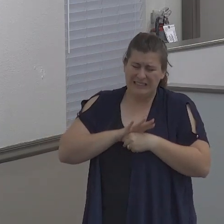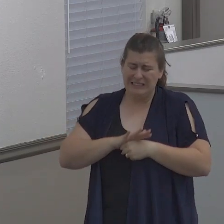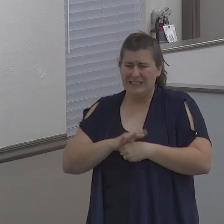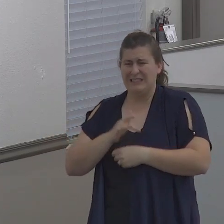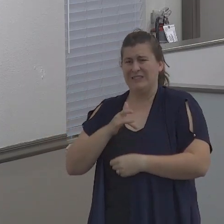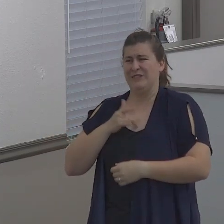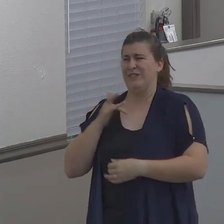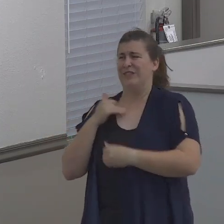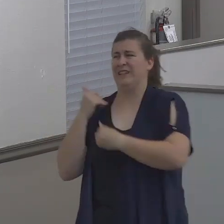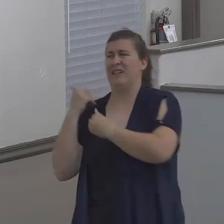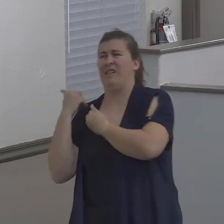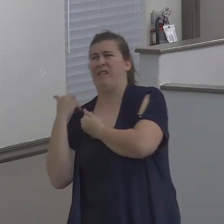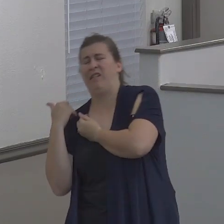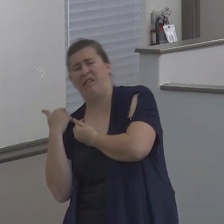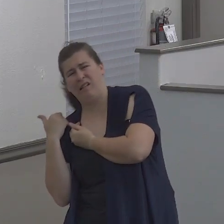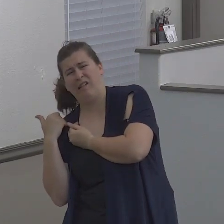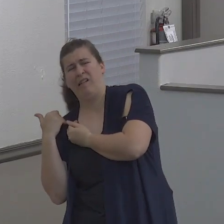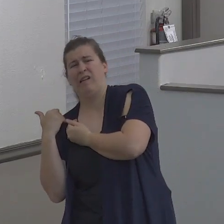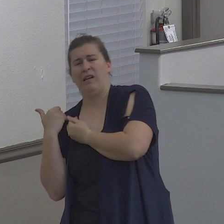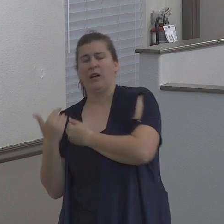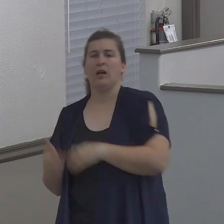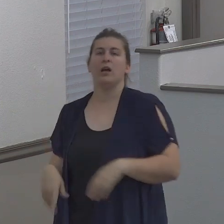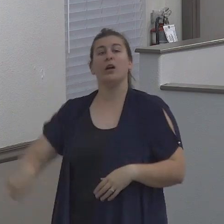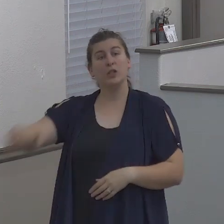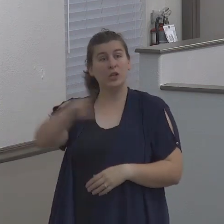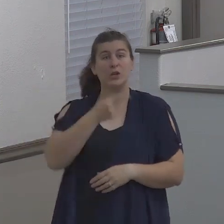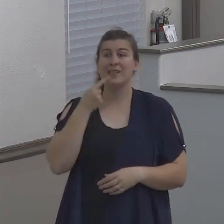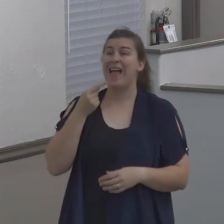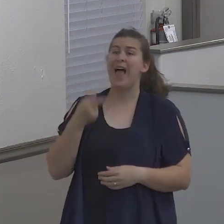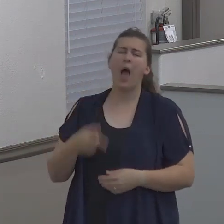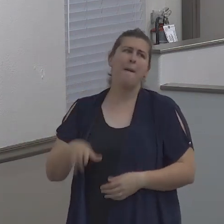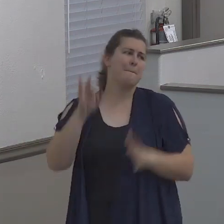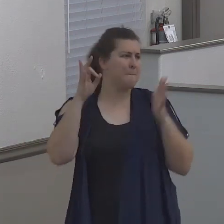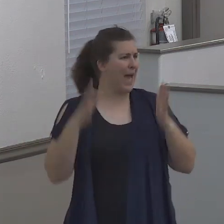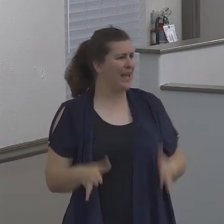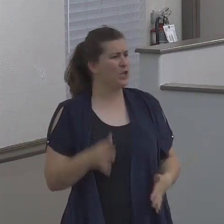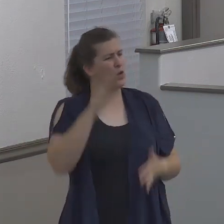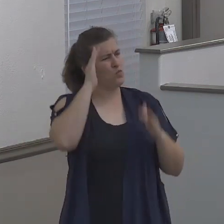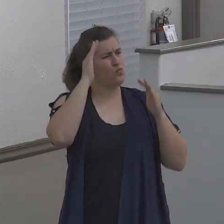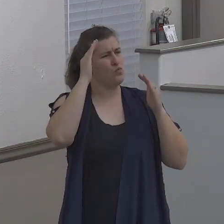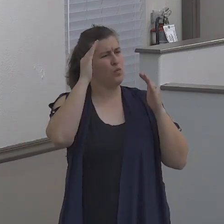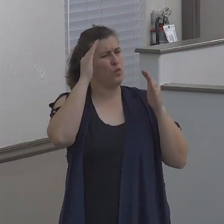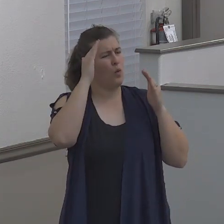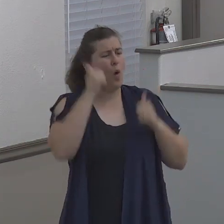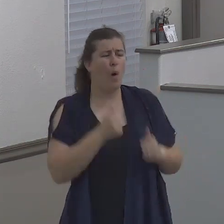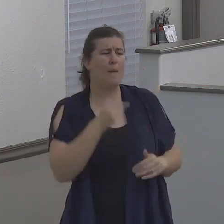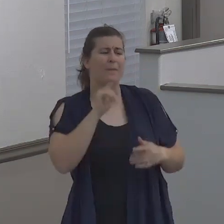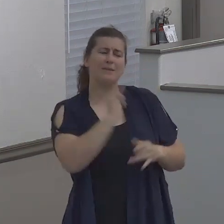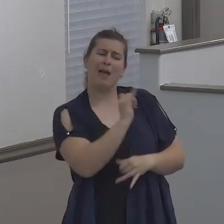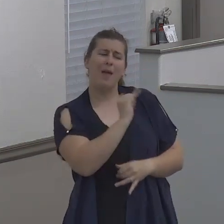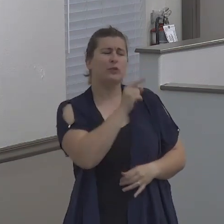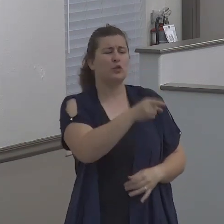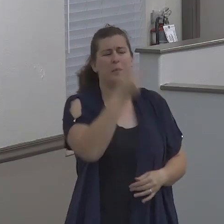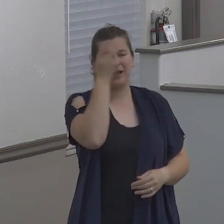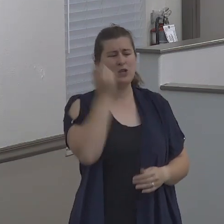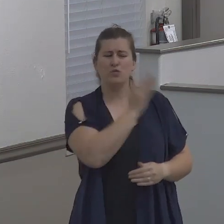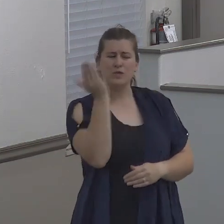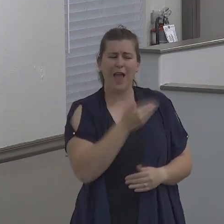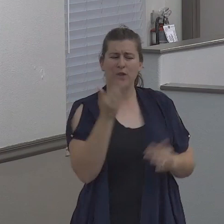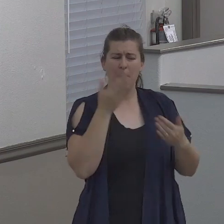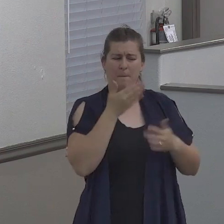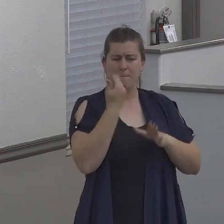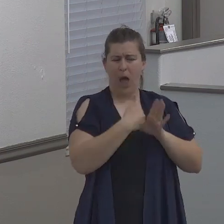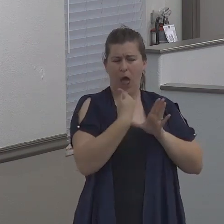us down. And it's easy to do, oh, Pastor, I wish I could be like you, because you never have anything bother you. You haven't